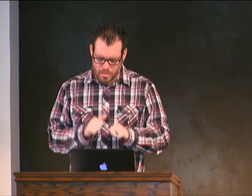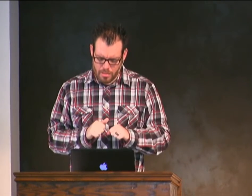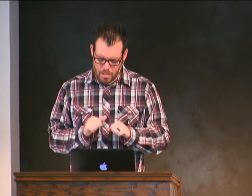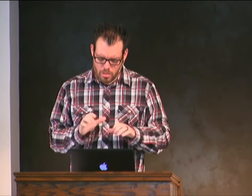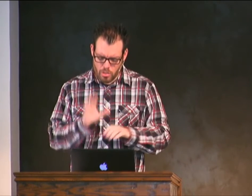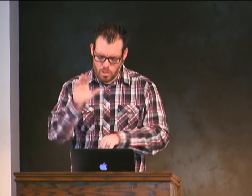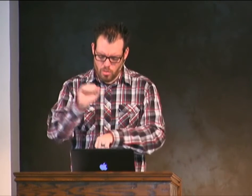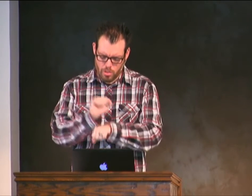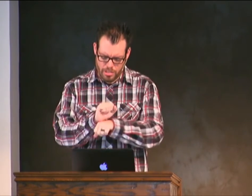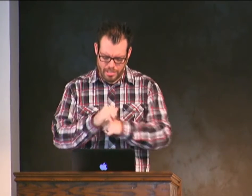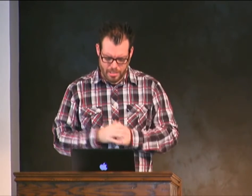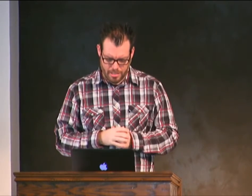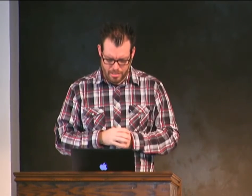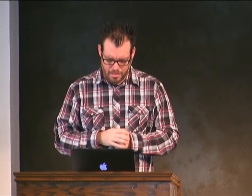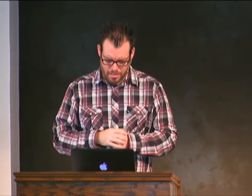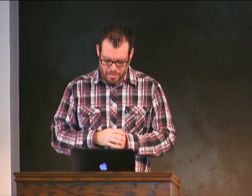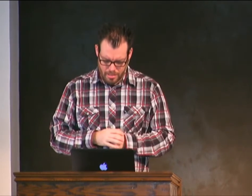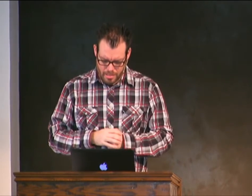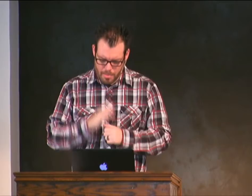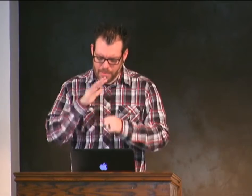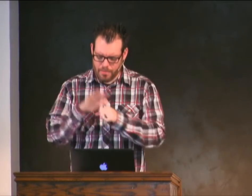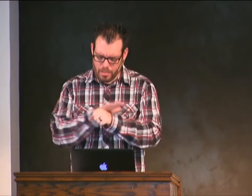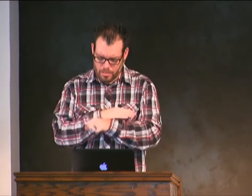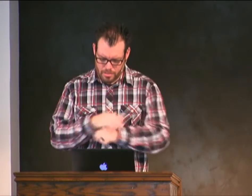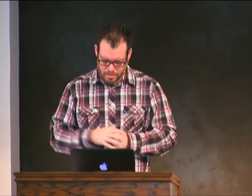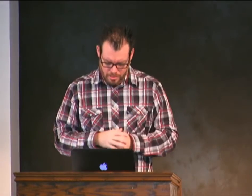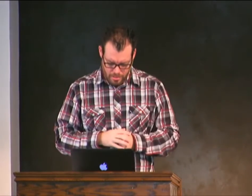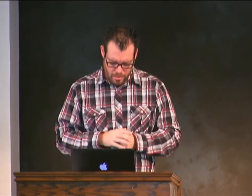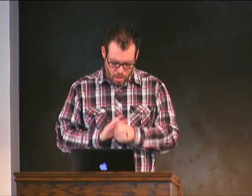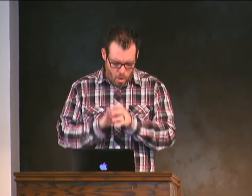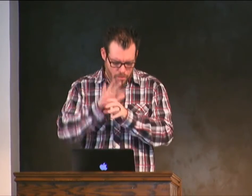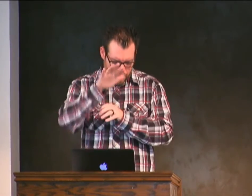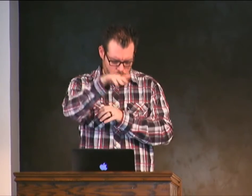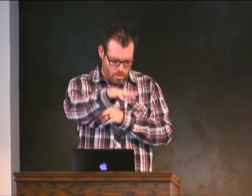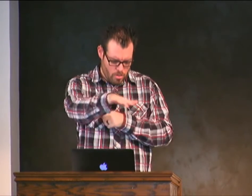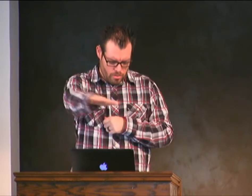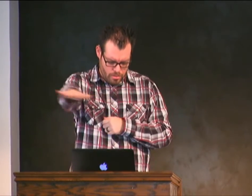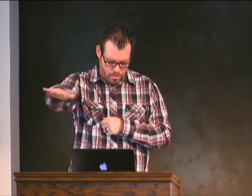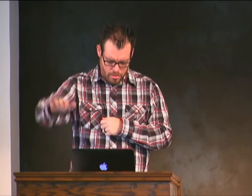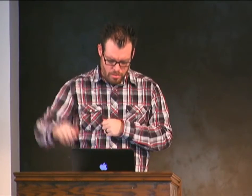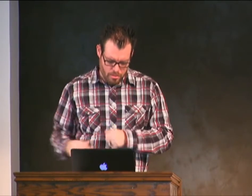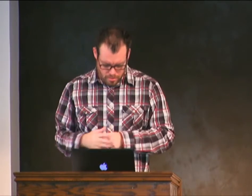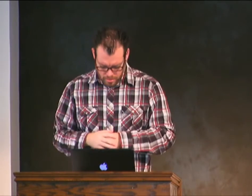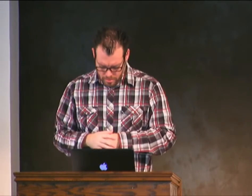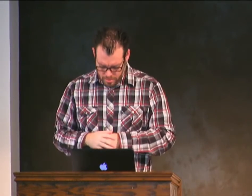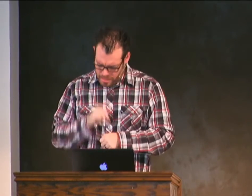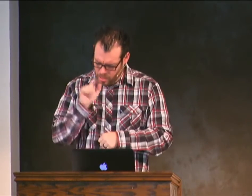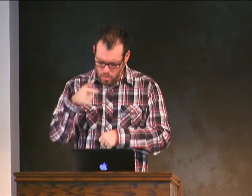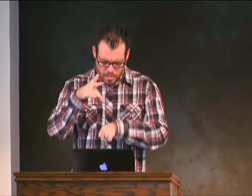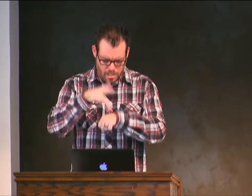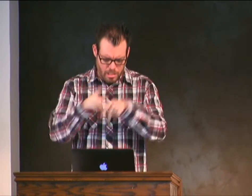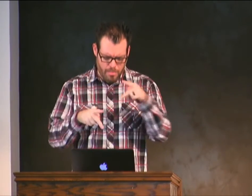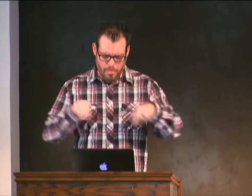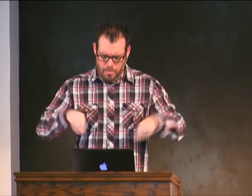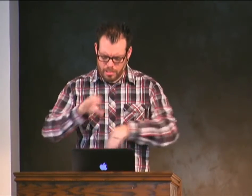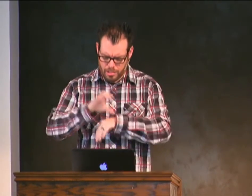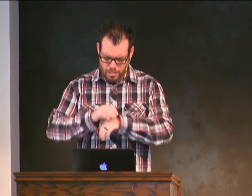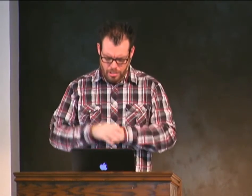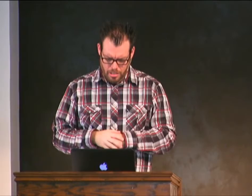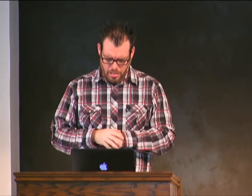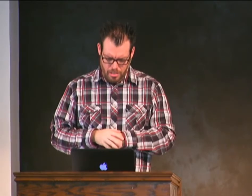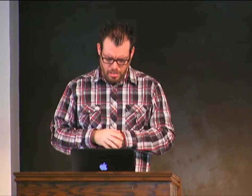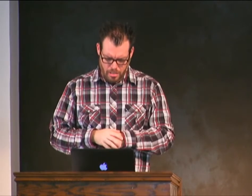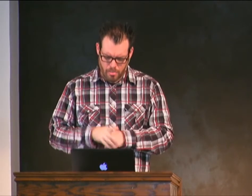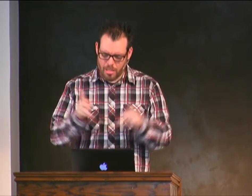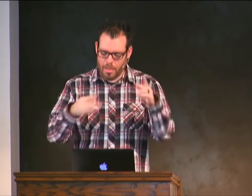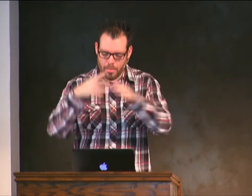so we can do your works and be filled to overflow. Not to only touch the people in the